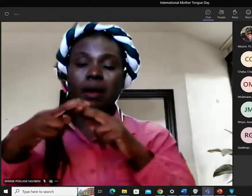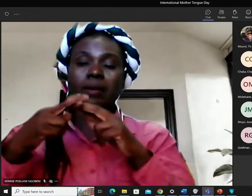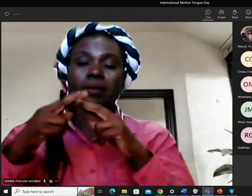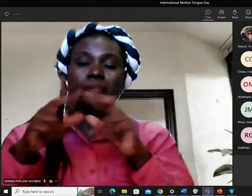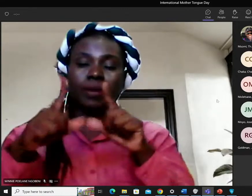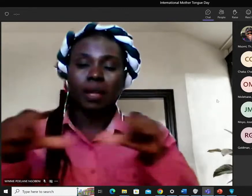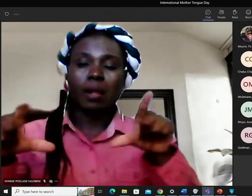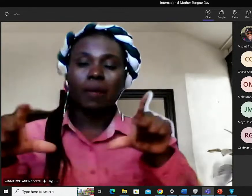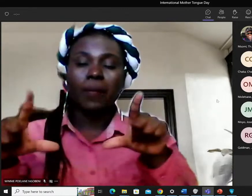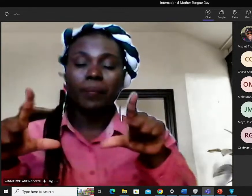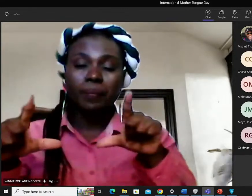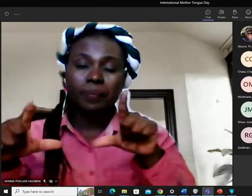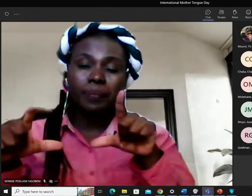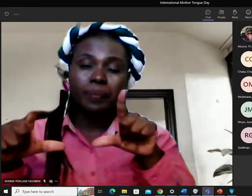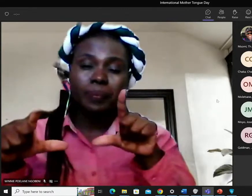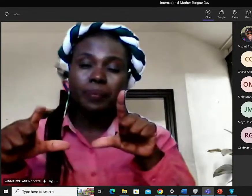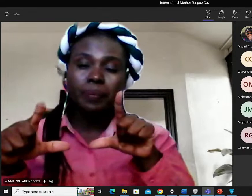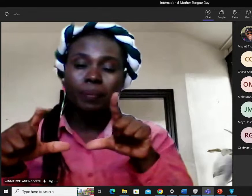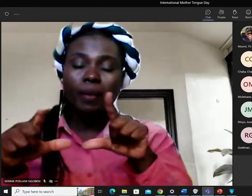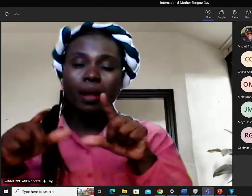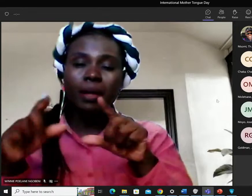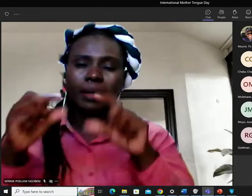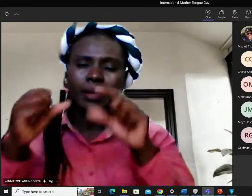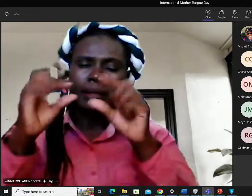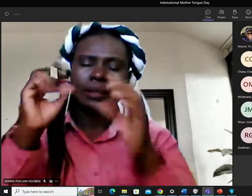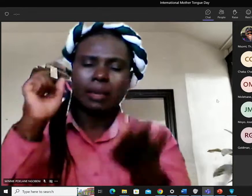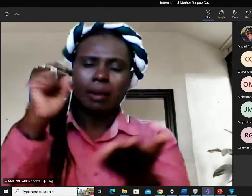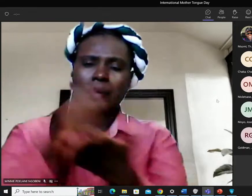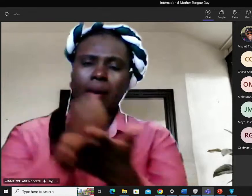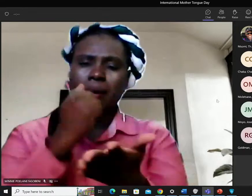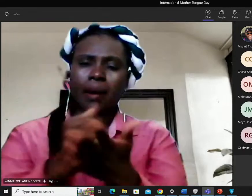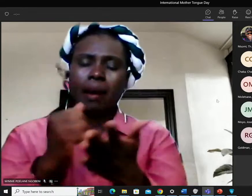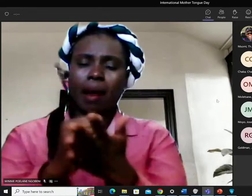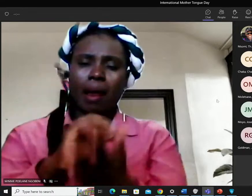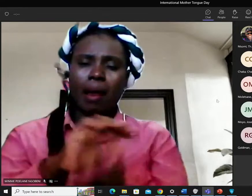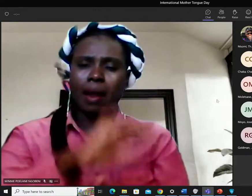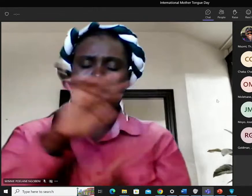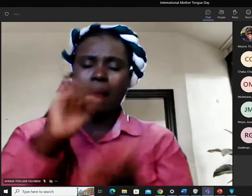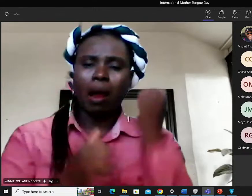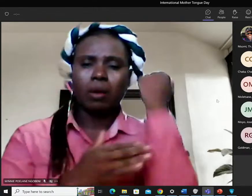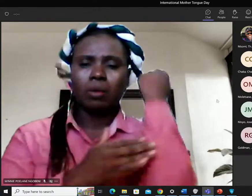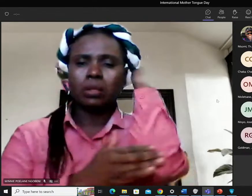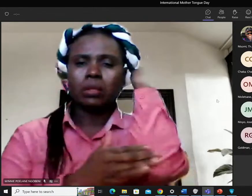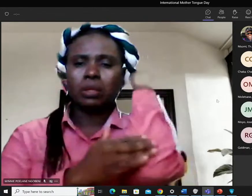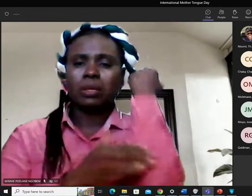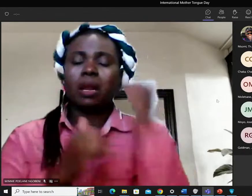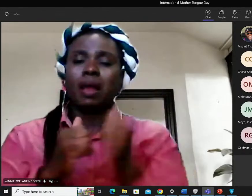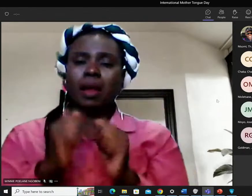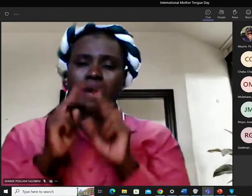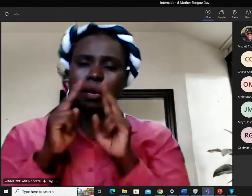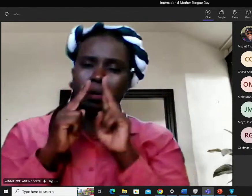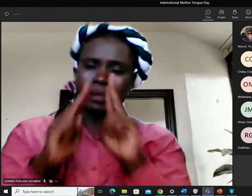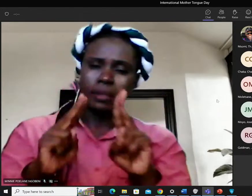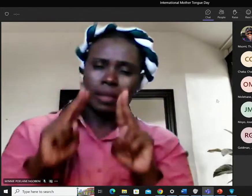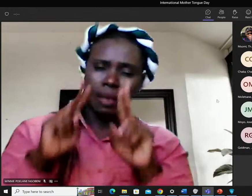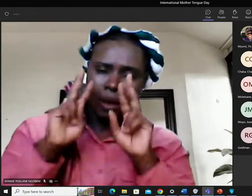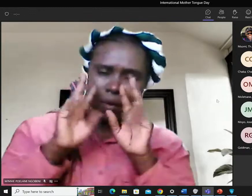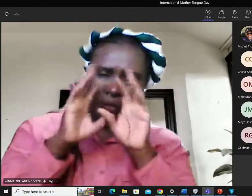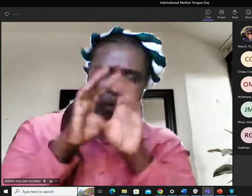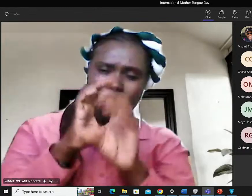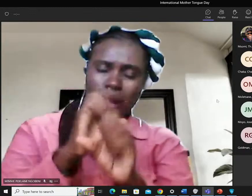in strengthening multilingualism practices in a country concerned, hence showing its significance in the fast-growing